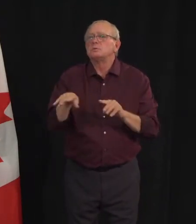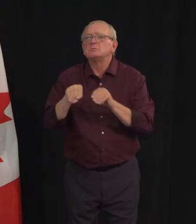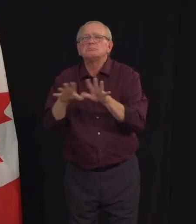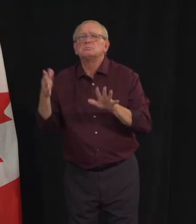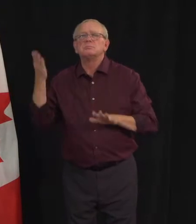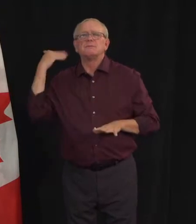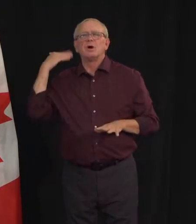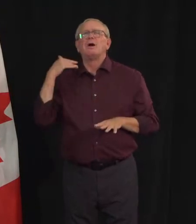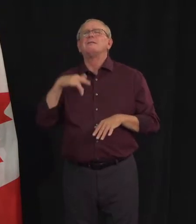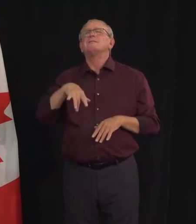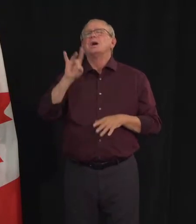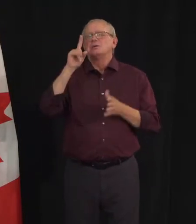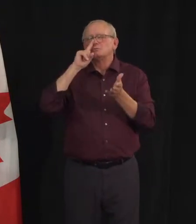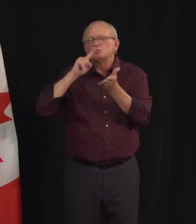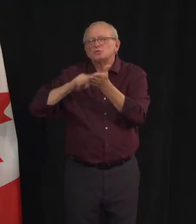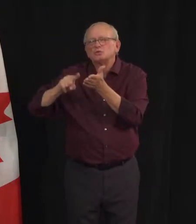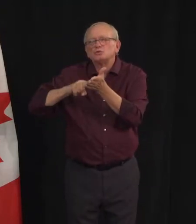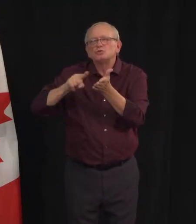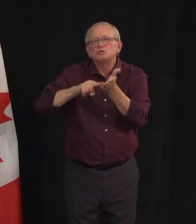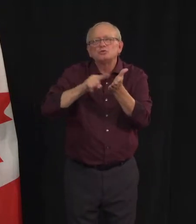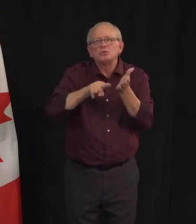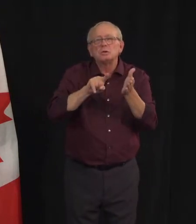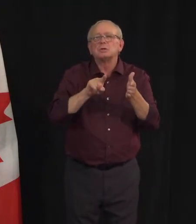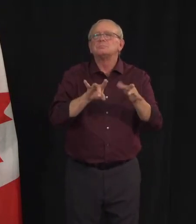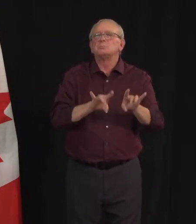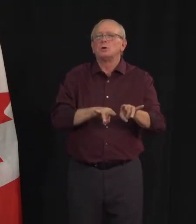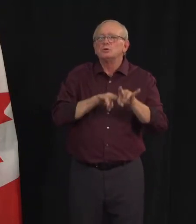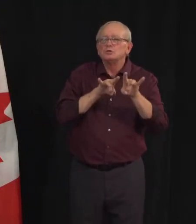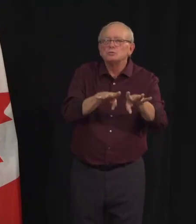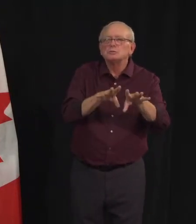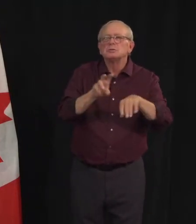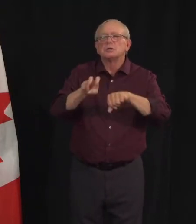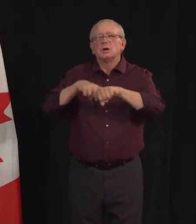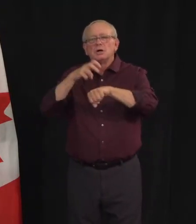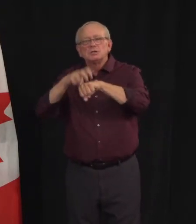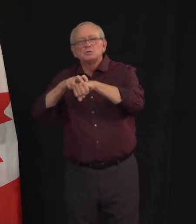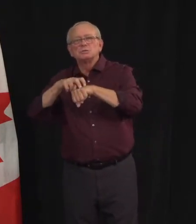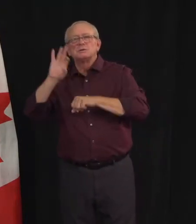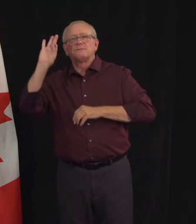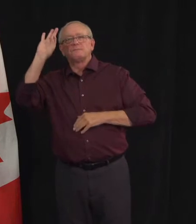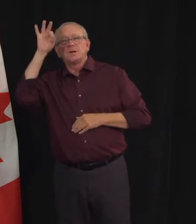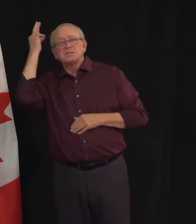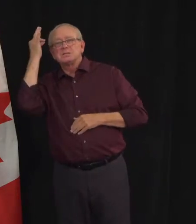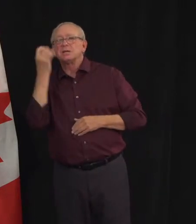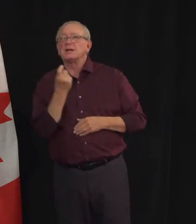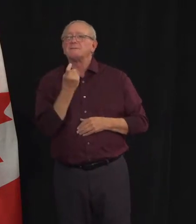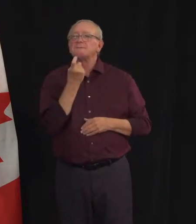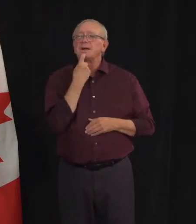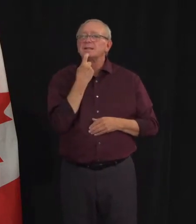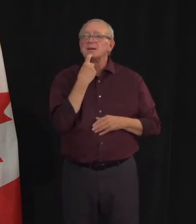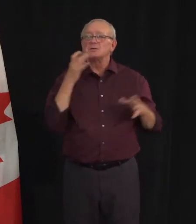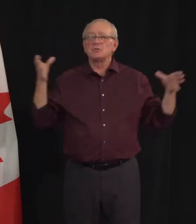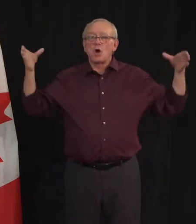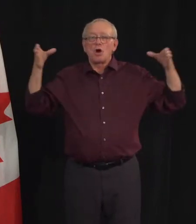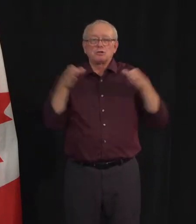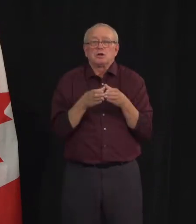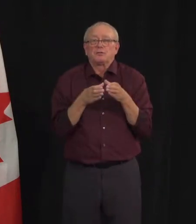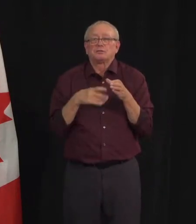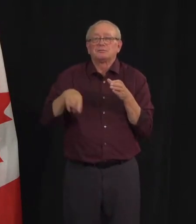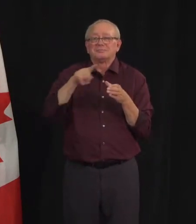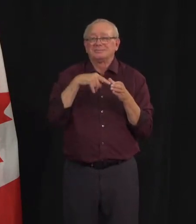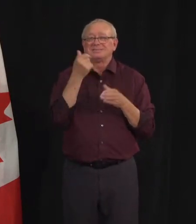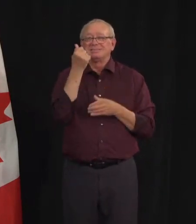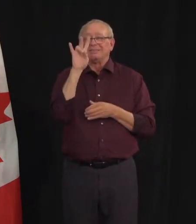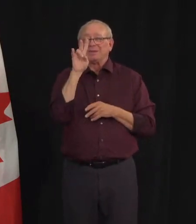world, including Australia, Ireland, France, and Finland, where a total of 17 COVID-19 cases in all